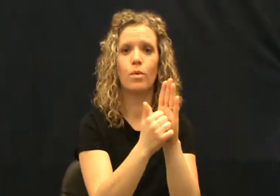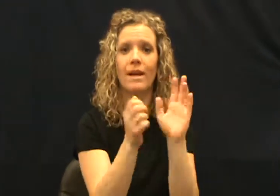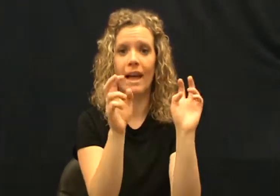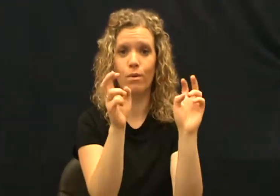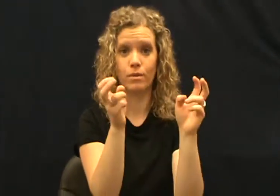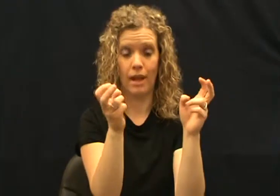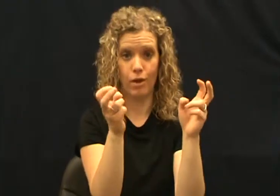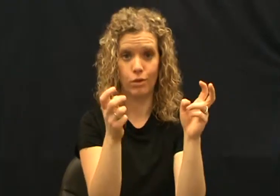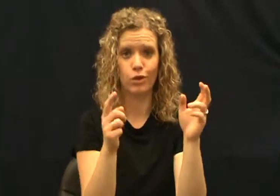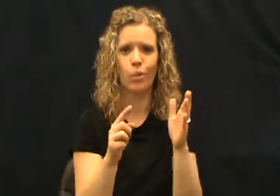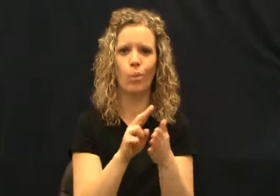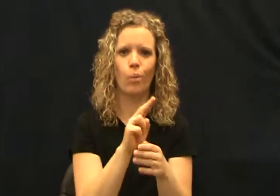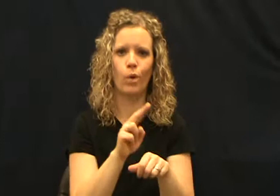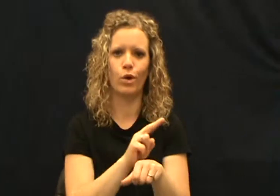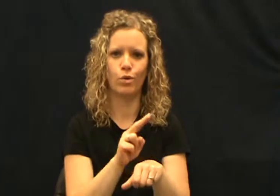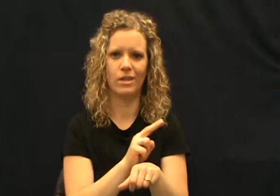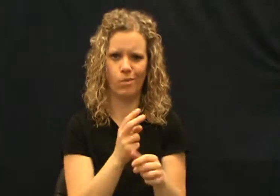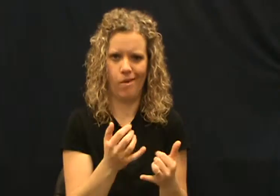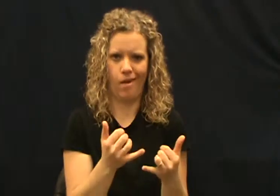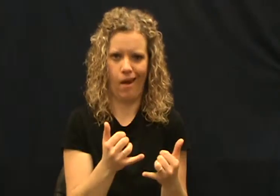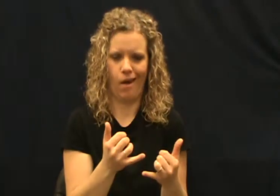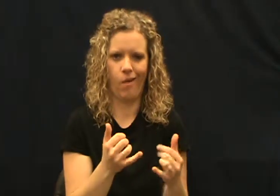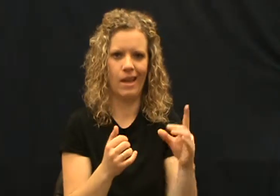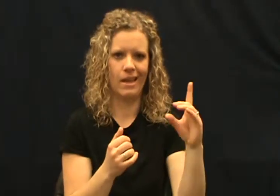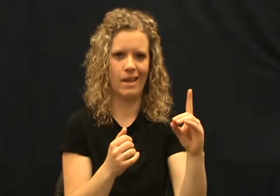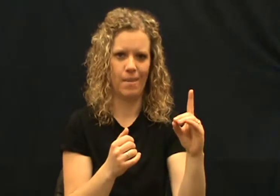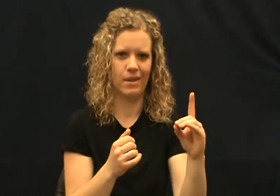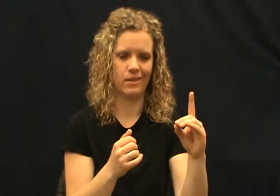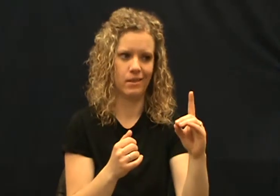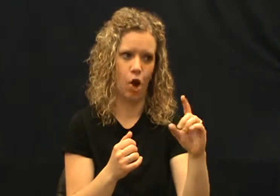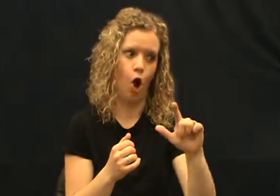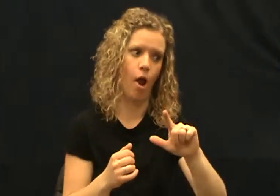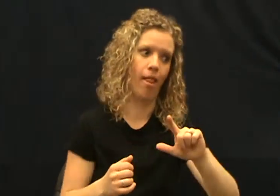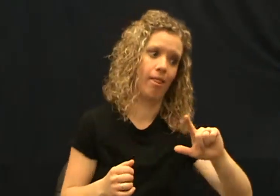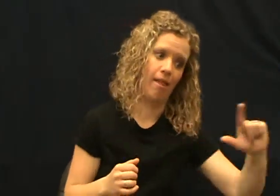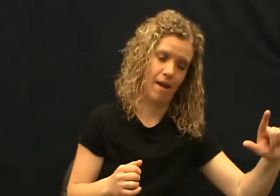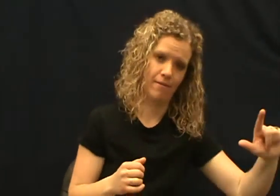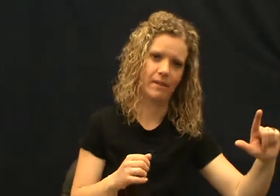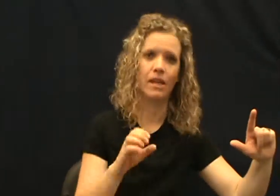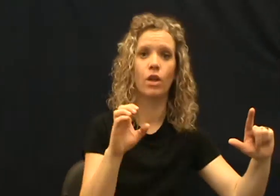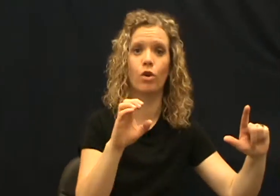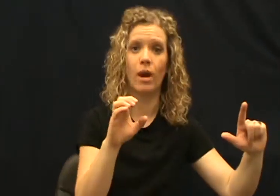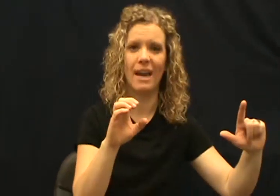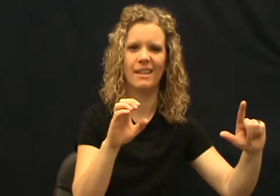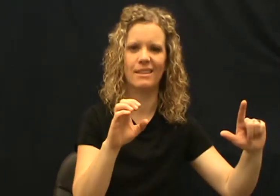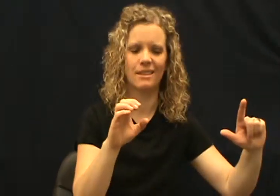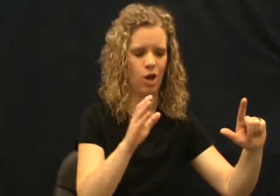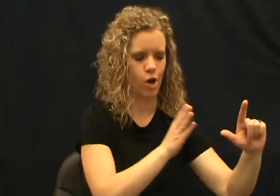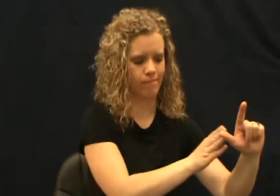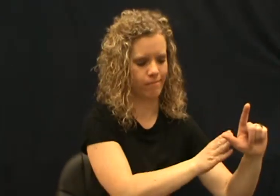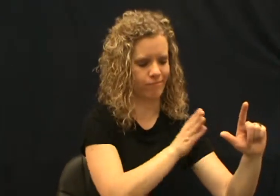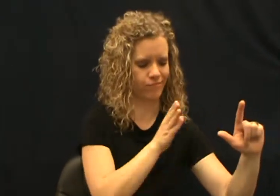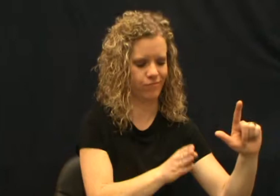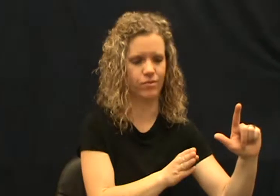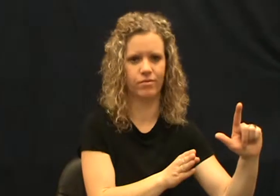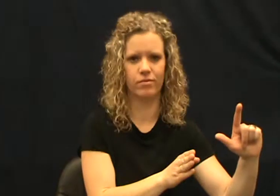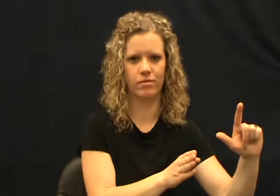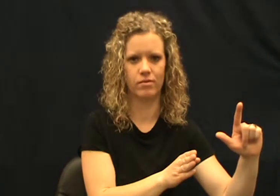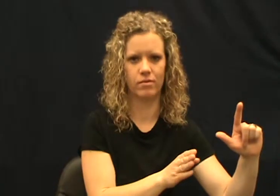with, debits would be further to the left, and credits would be indented. The account titles